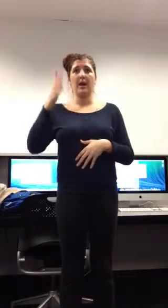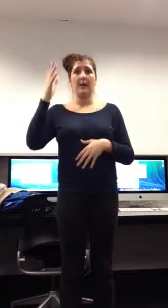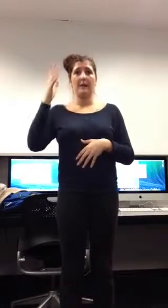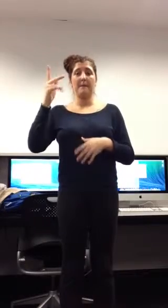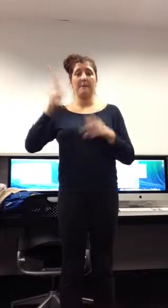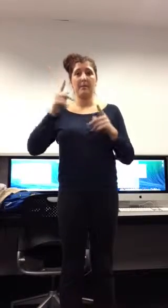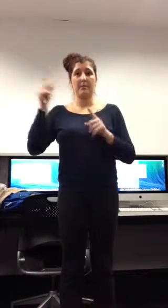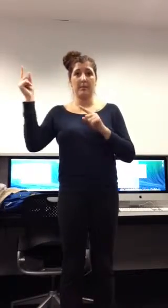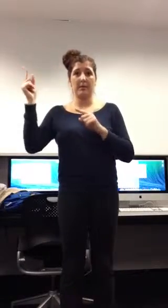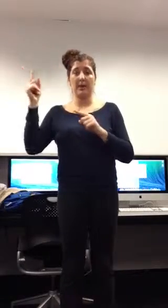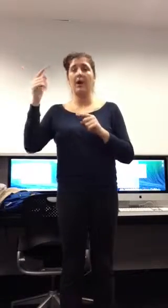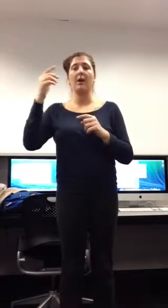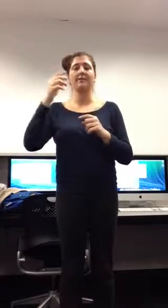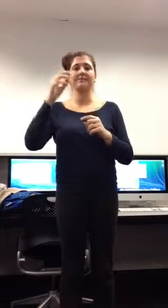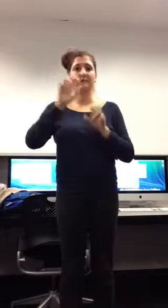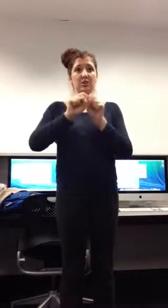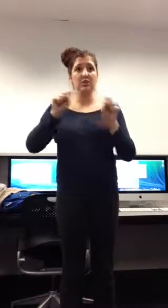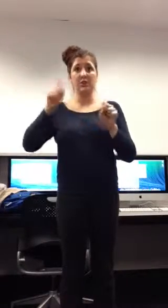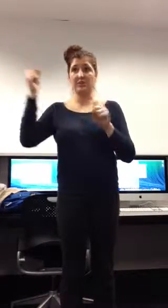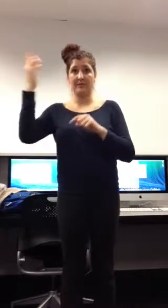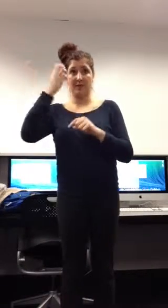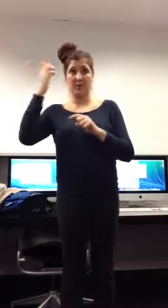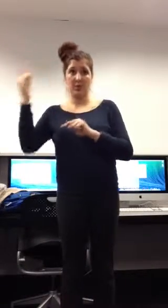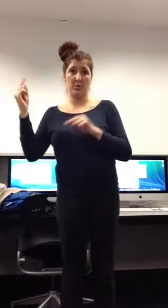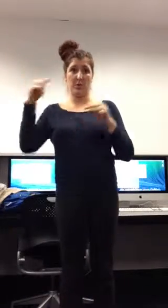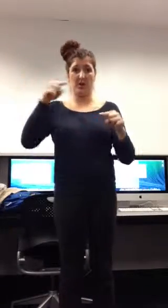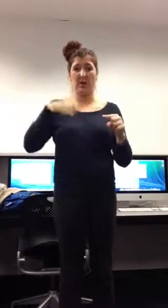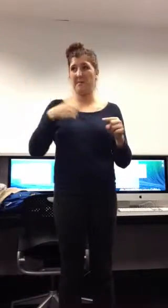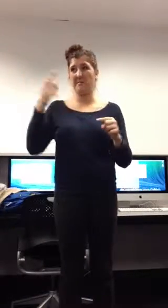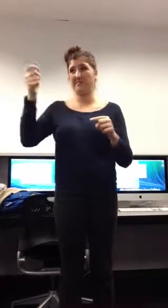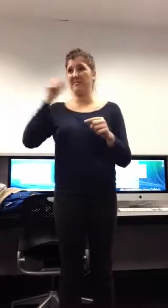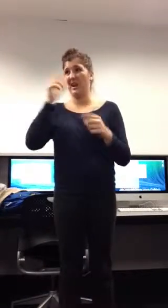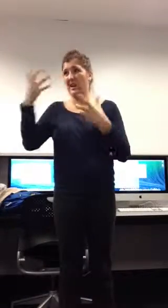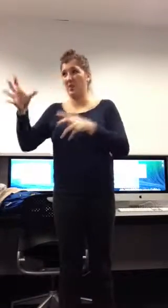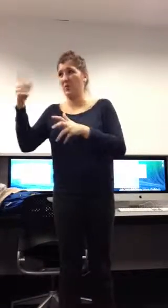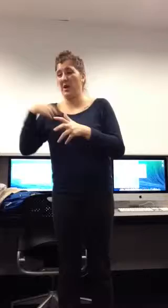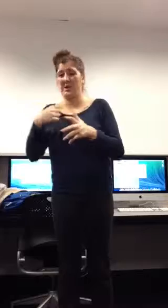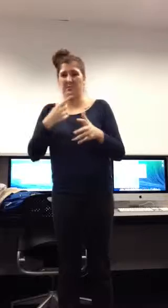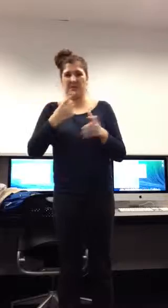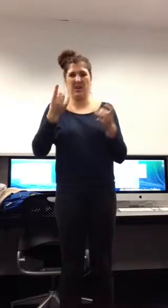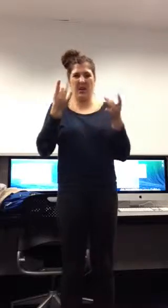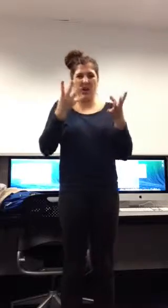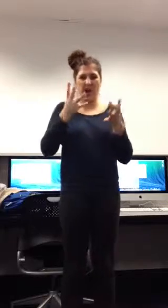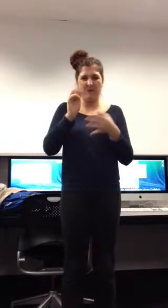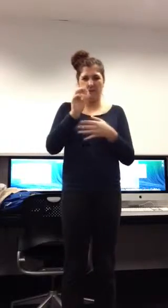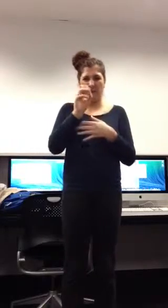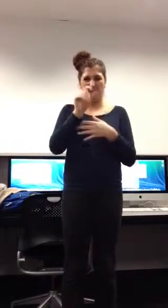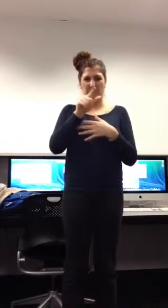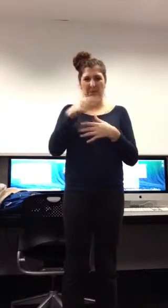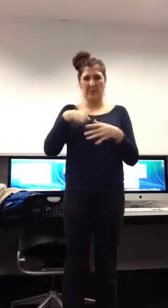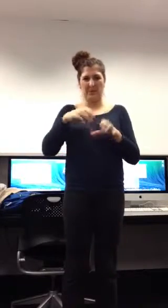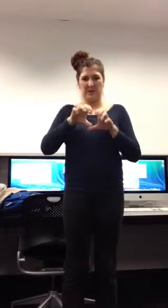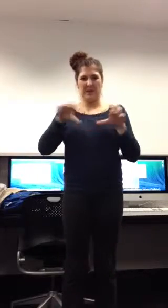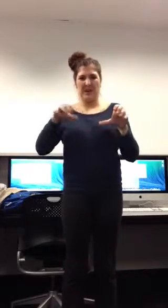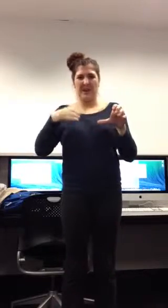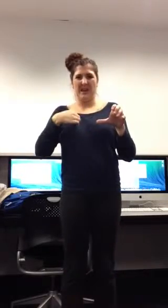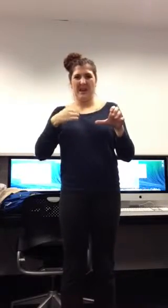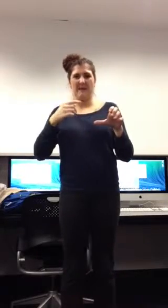old sausage that had been rejected and that was moldy and white. It would be dosed with borax and glycerin